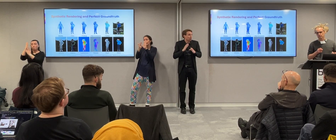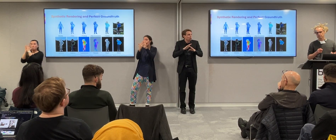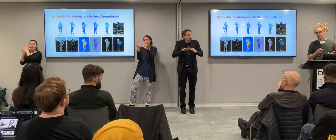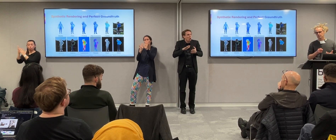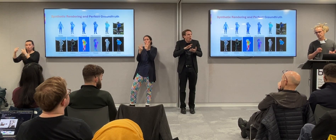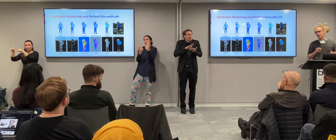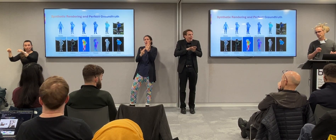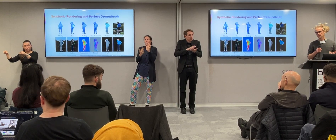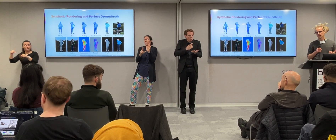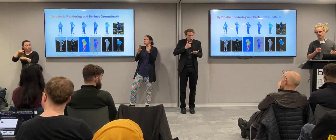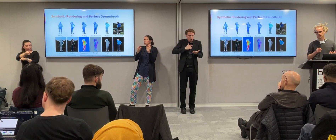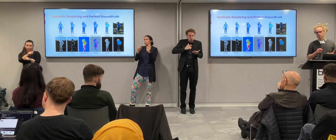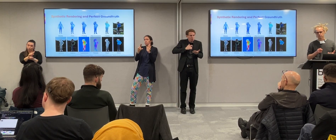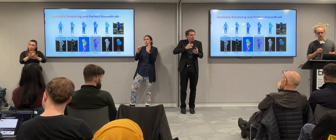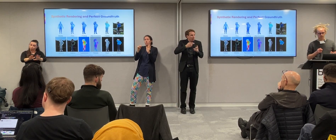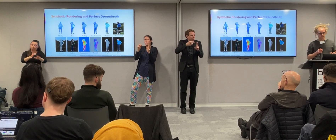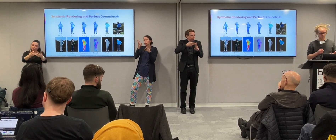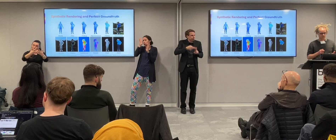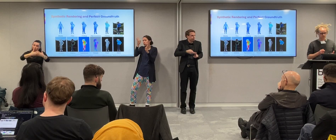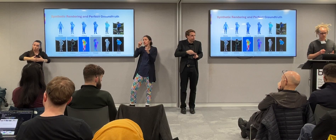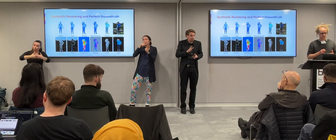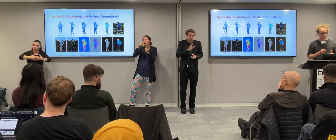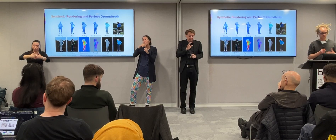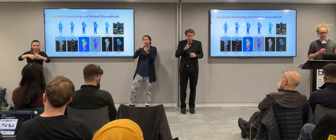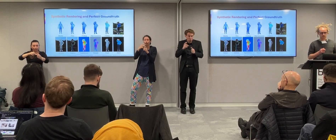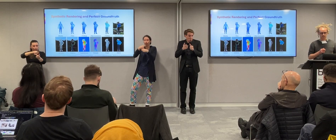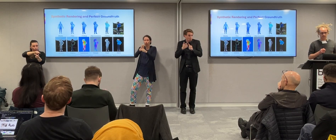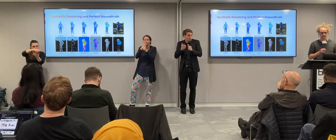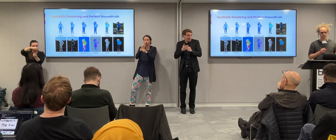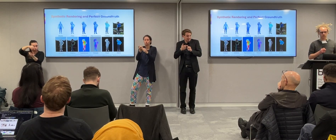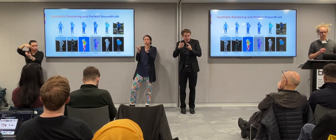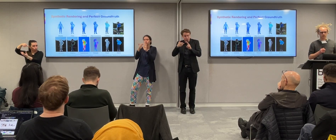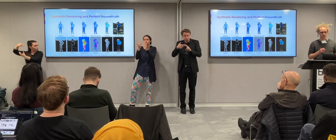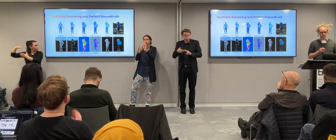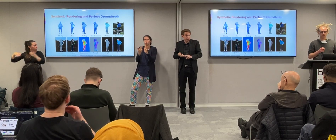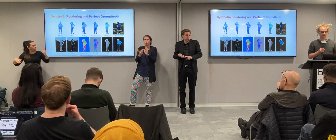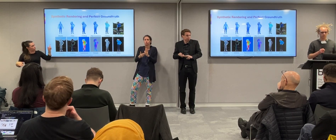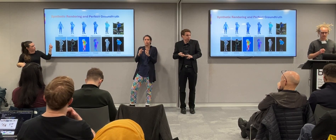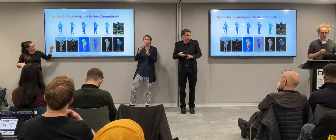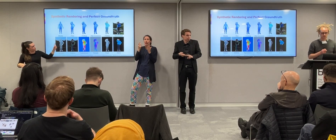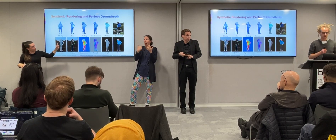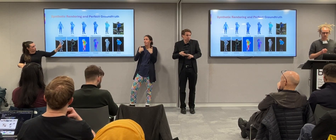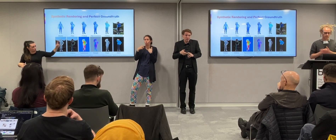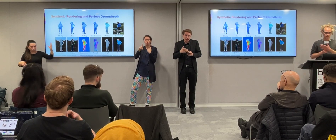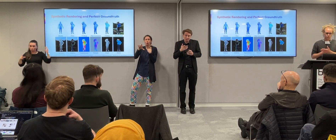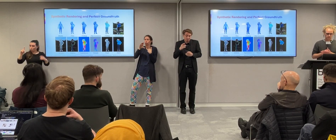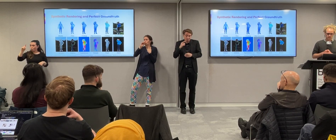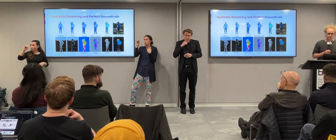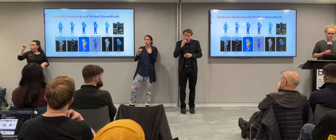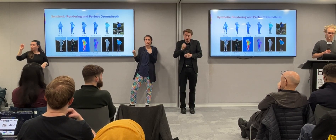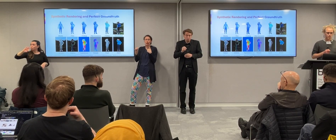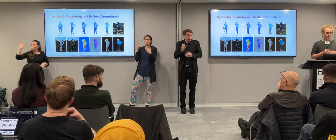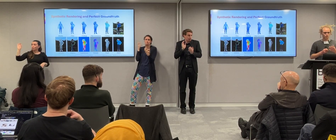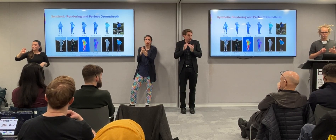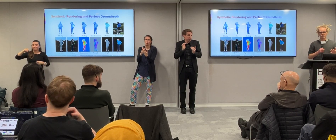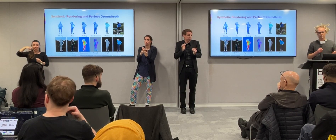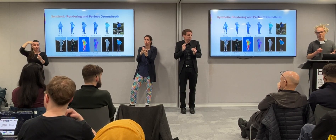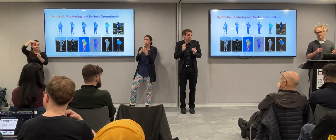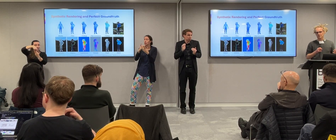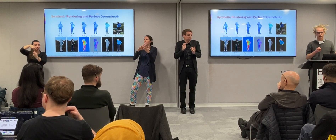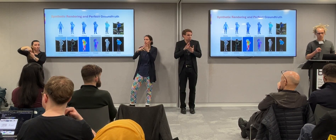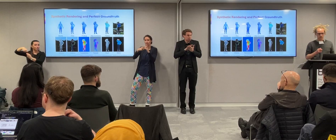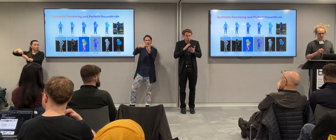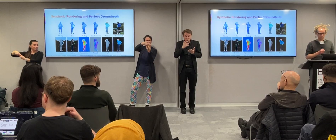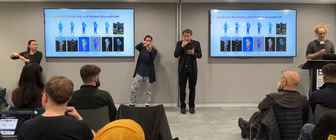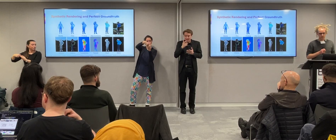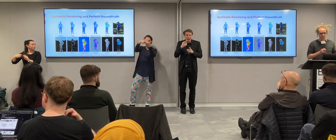actually synthetically rendered and has a 100% match. So we get vertices from which we can pick